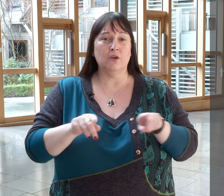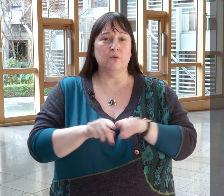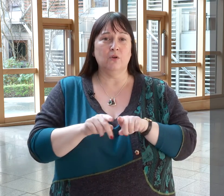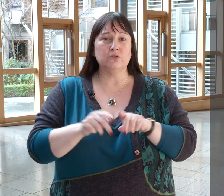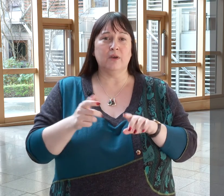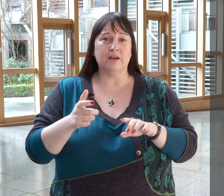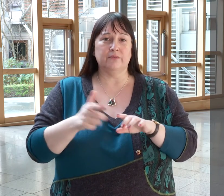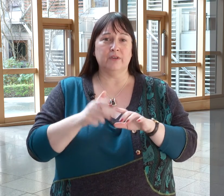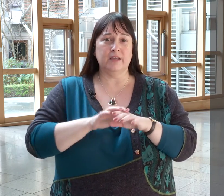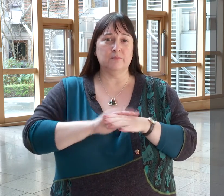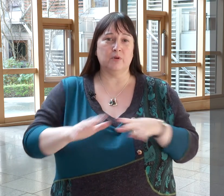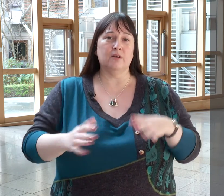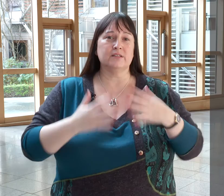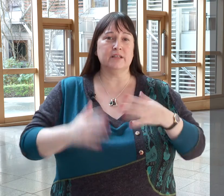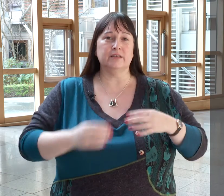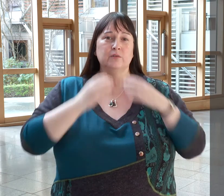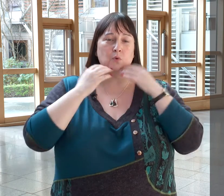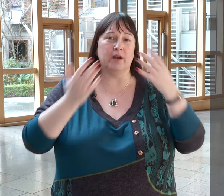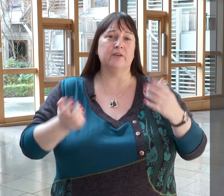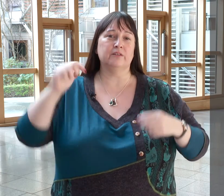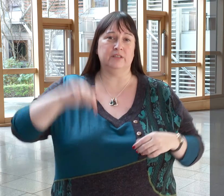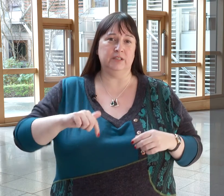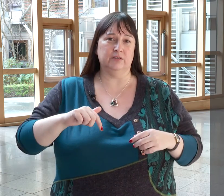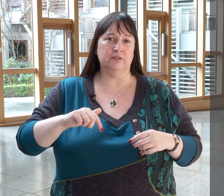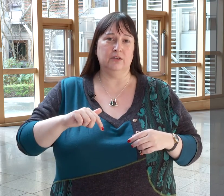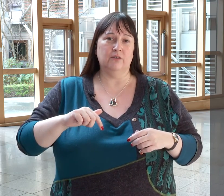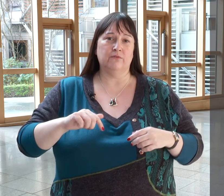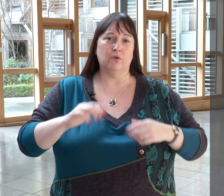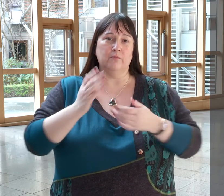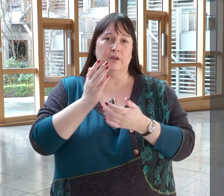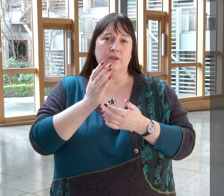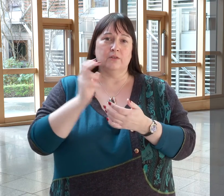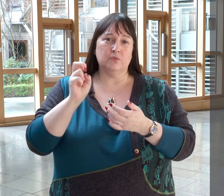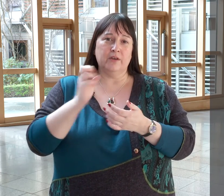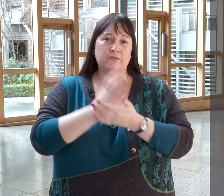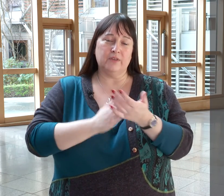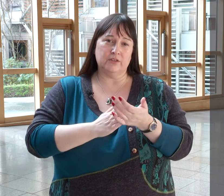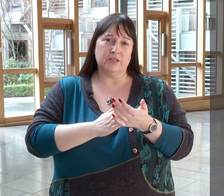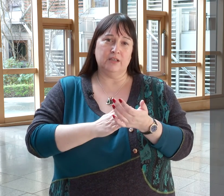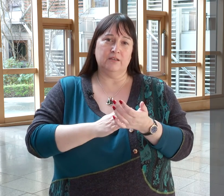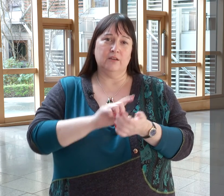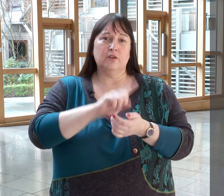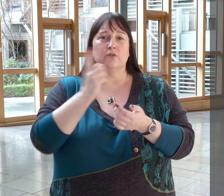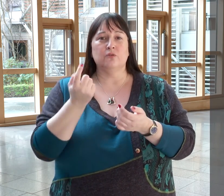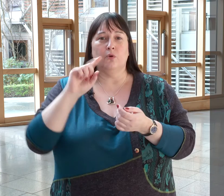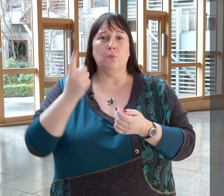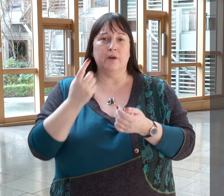We'll also have the Edinburgh Sign-In Choir here from 12:30 to